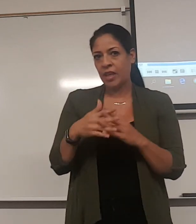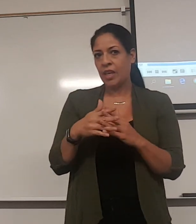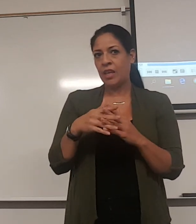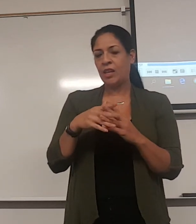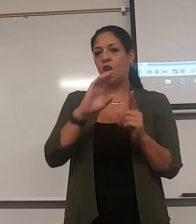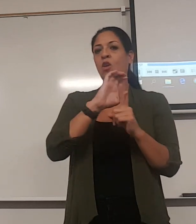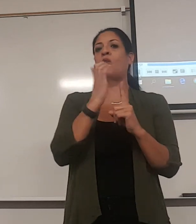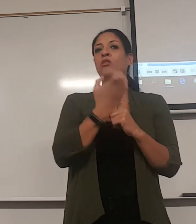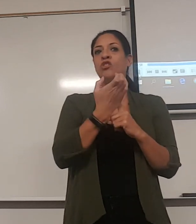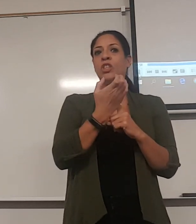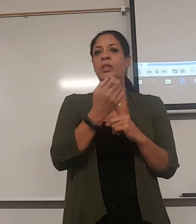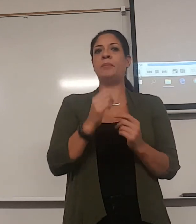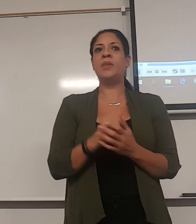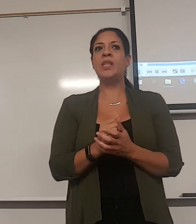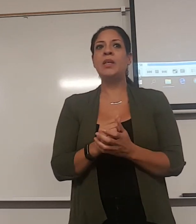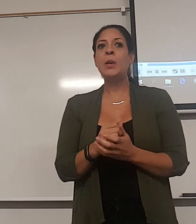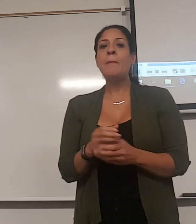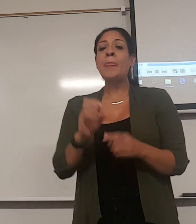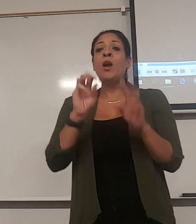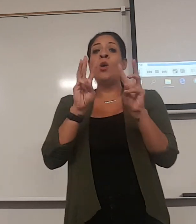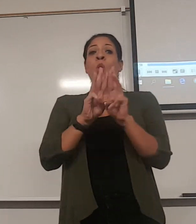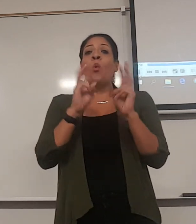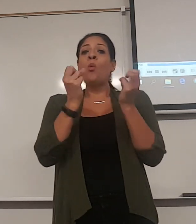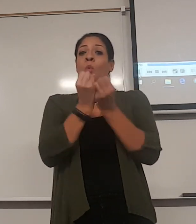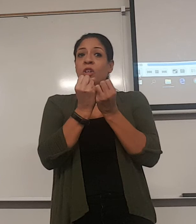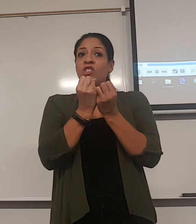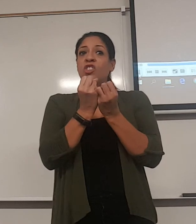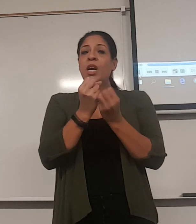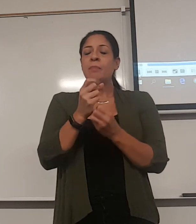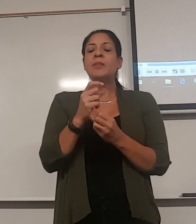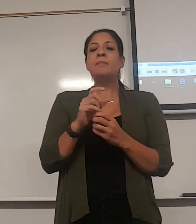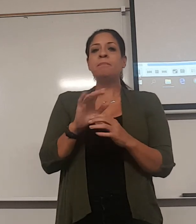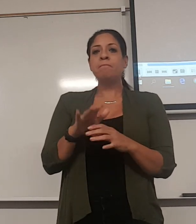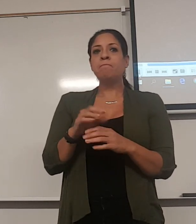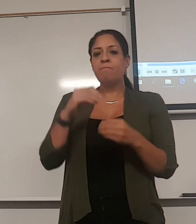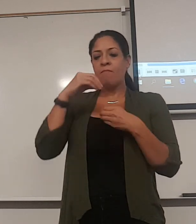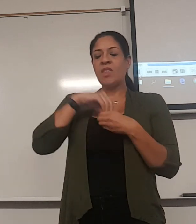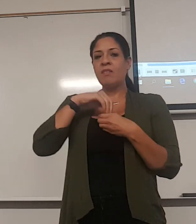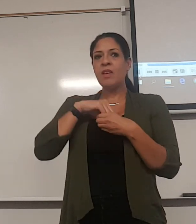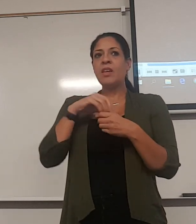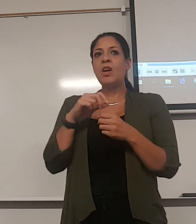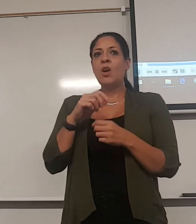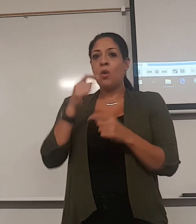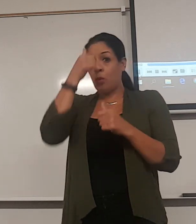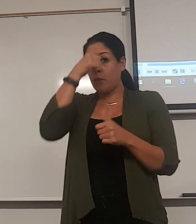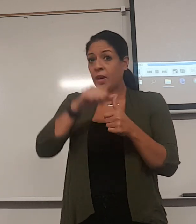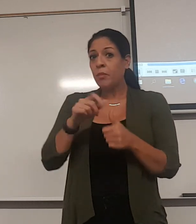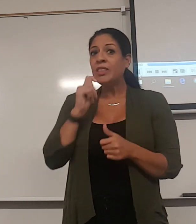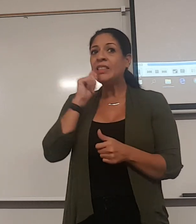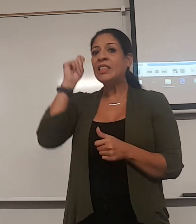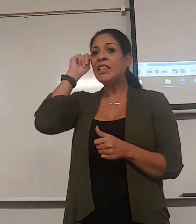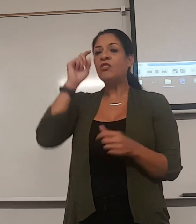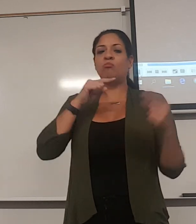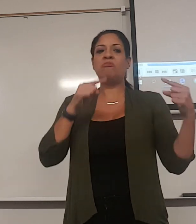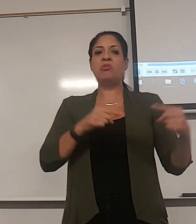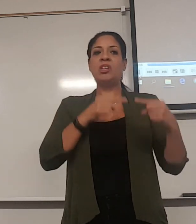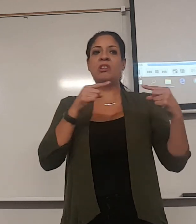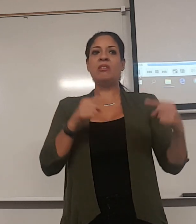implementing a workshop or a seminar, remember, teenagers today are struggling with very different issues than when we were growing up.